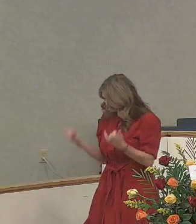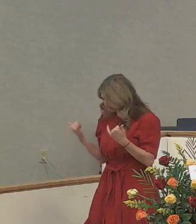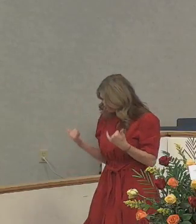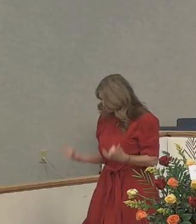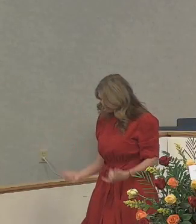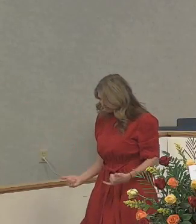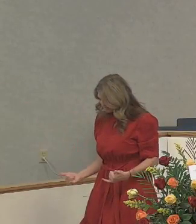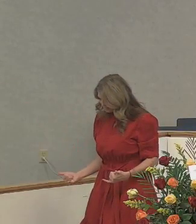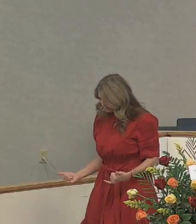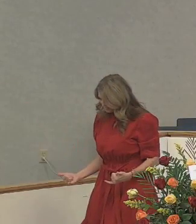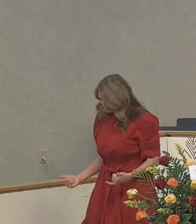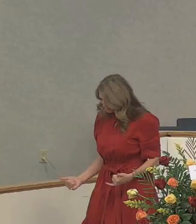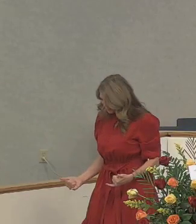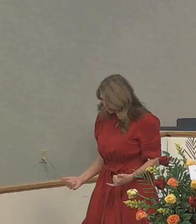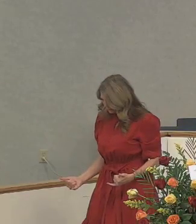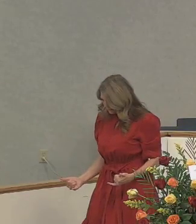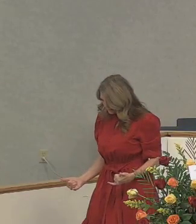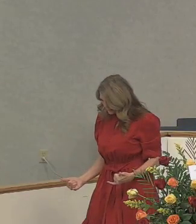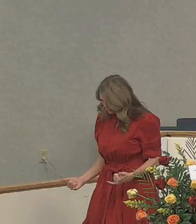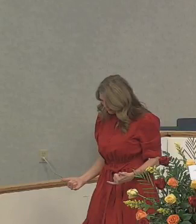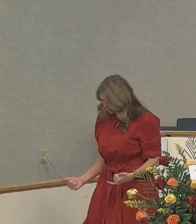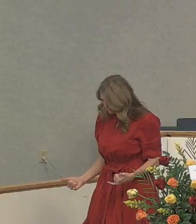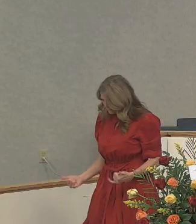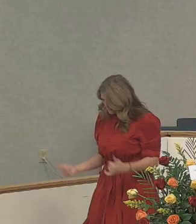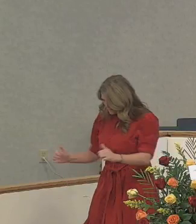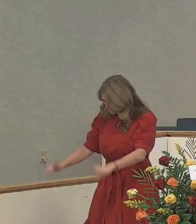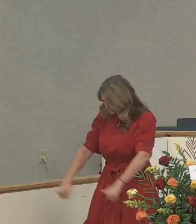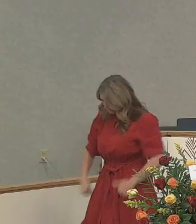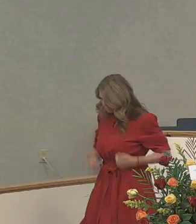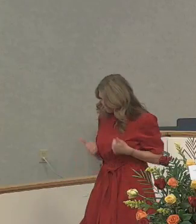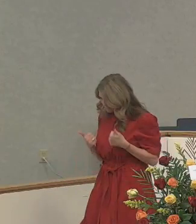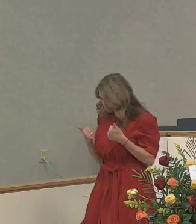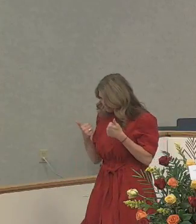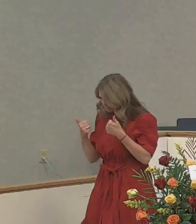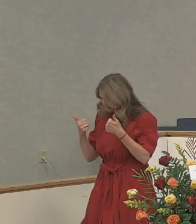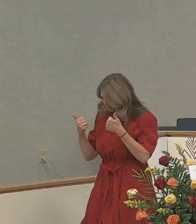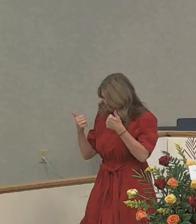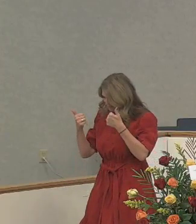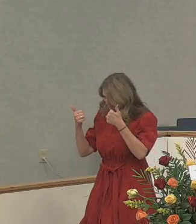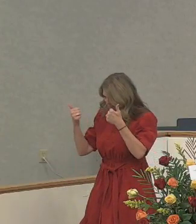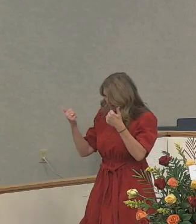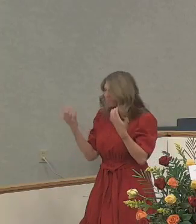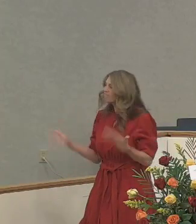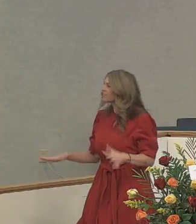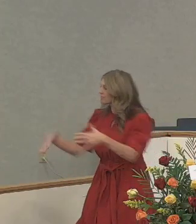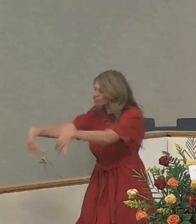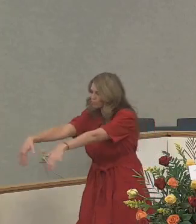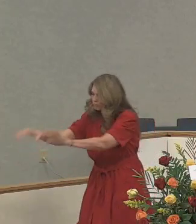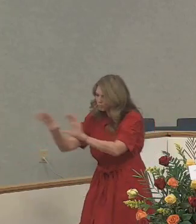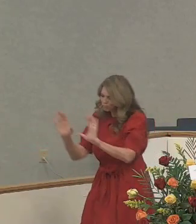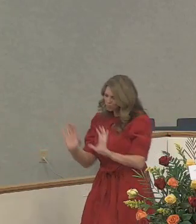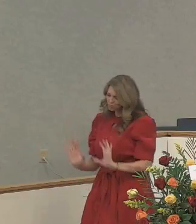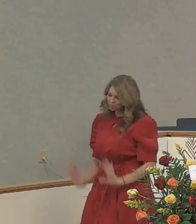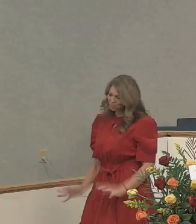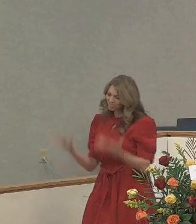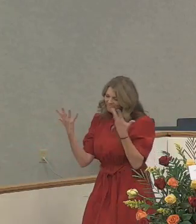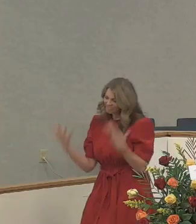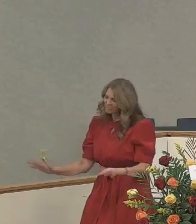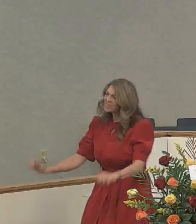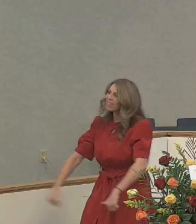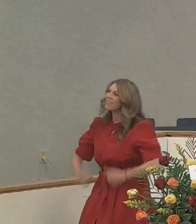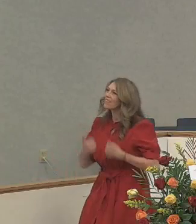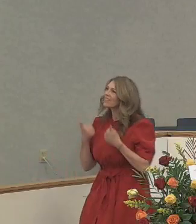rejoicing, for life can't be sealed in a